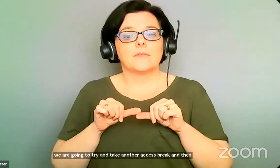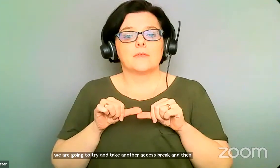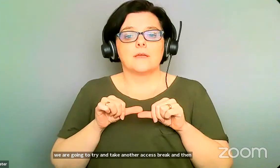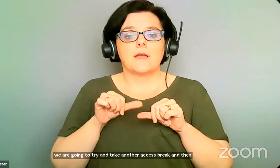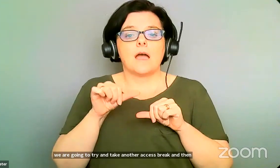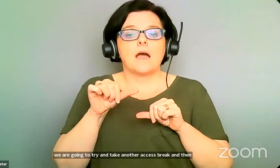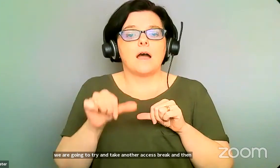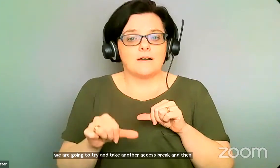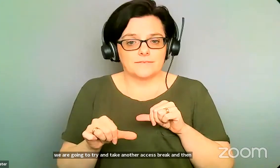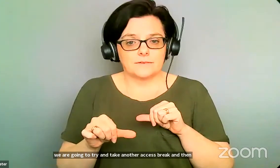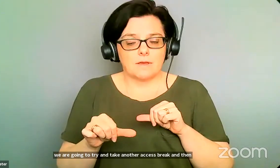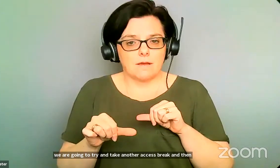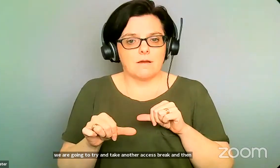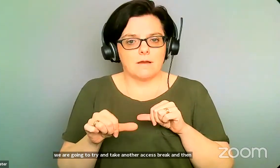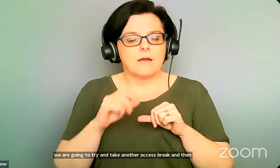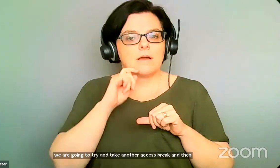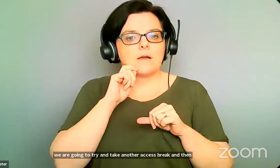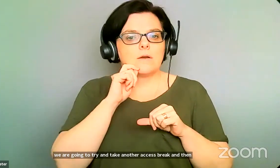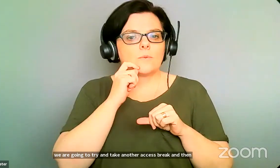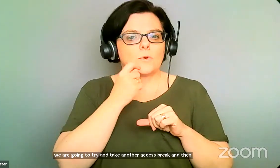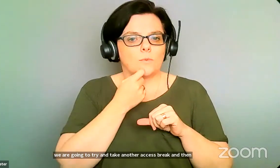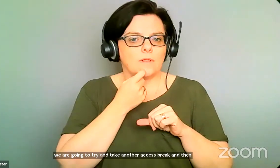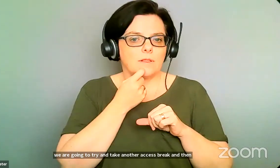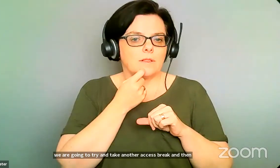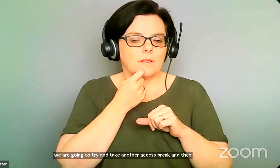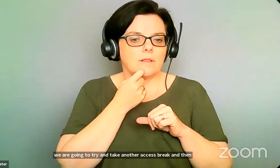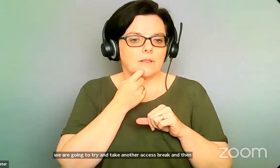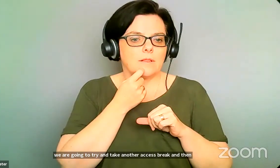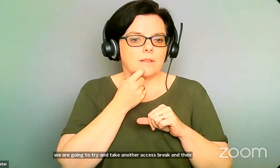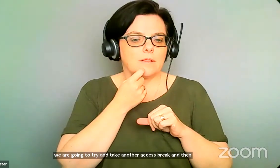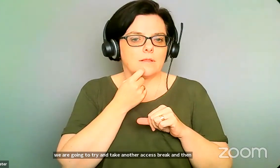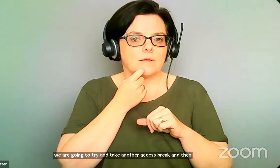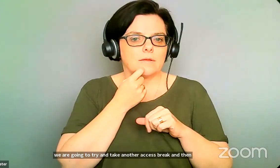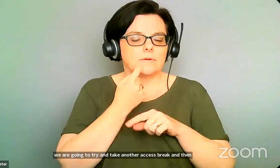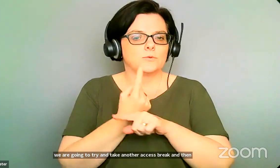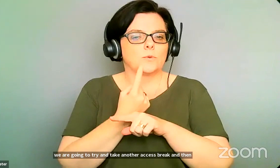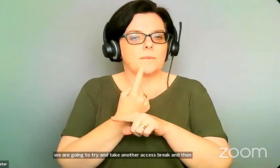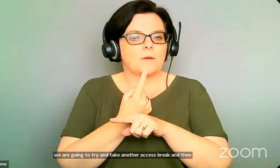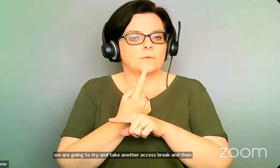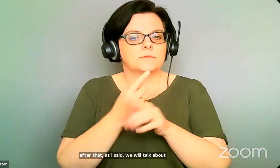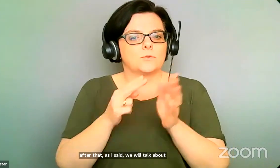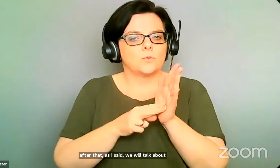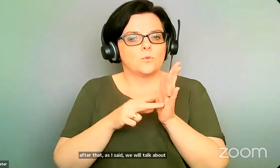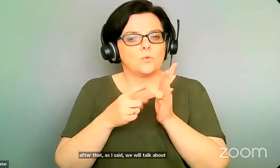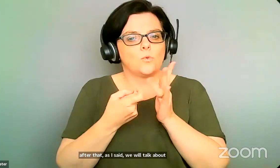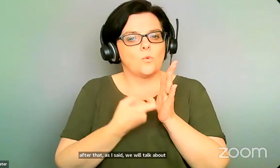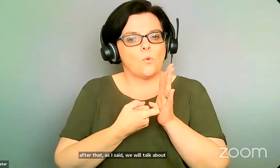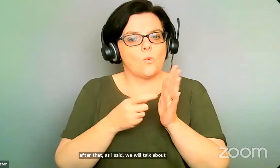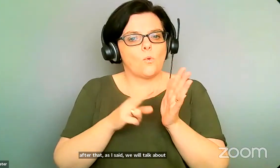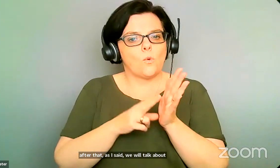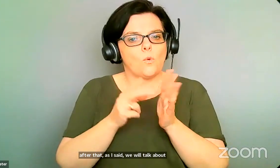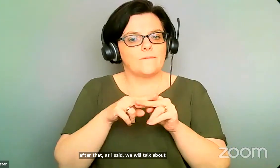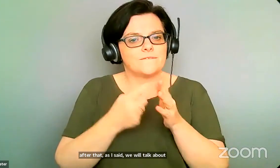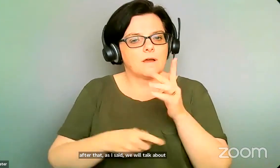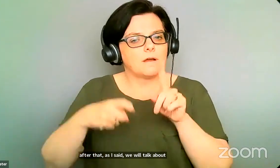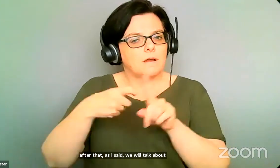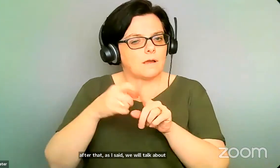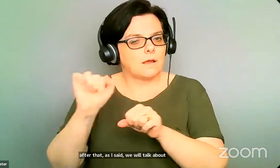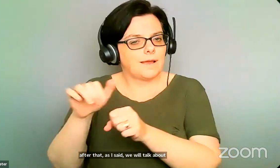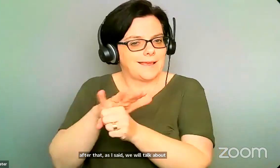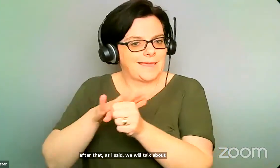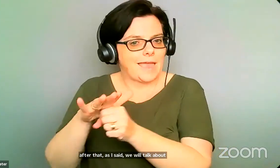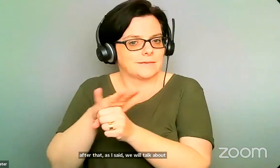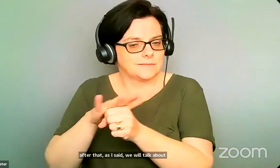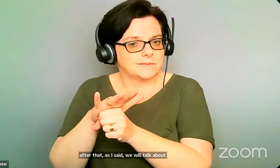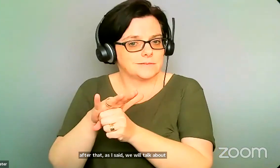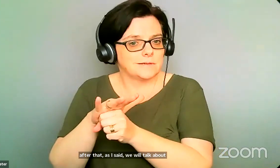I said, we will talk about Norfolk case, and then we will try